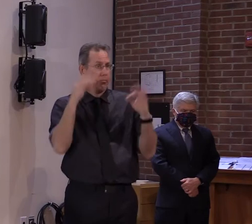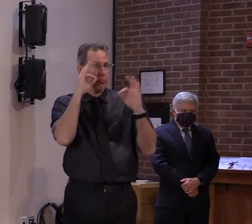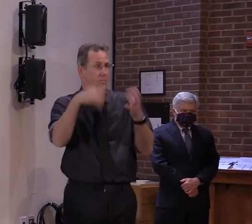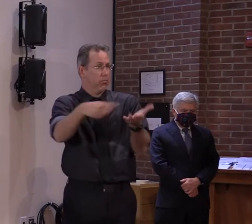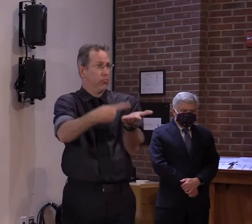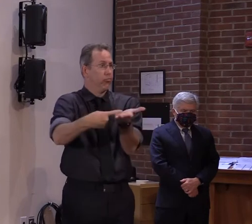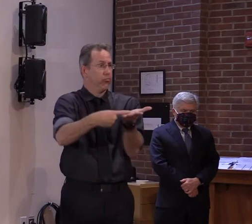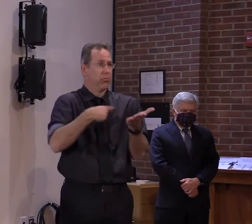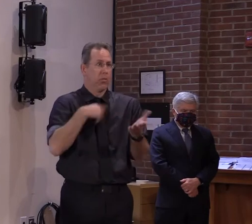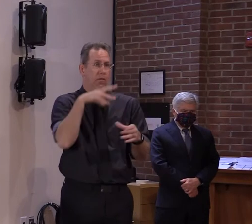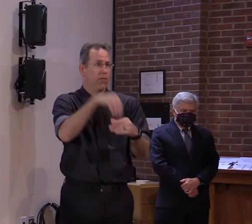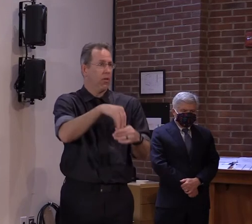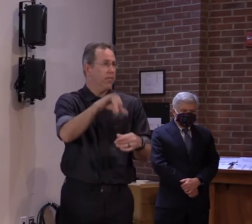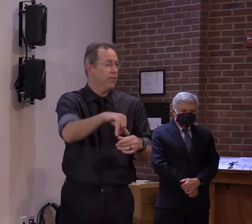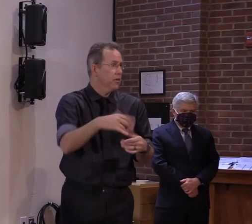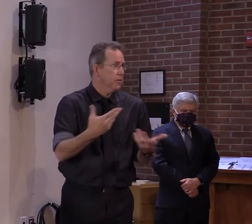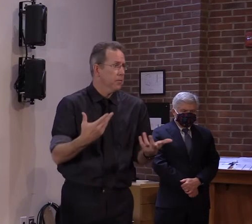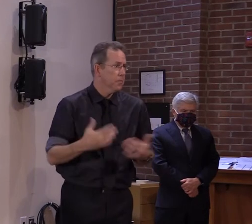But